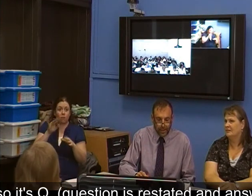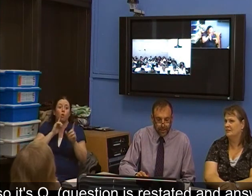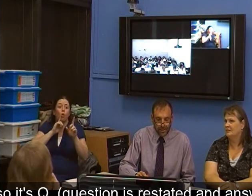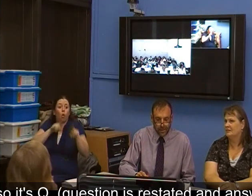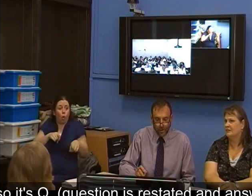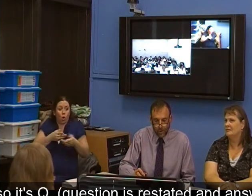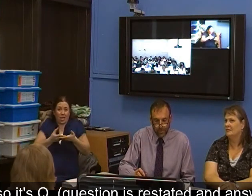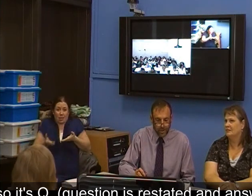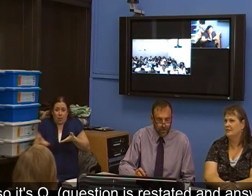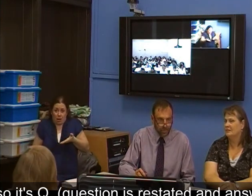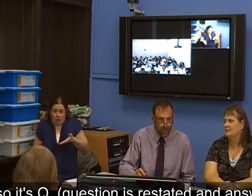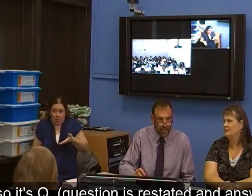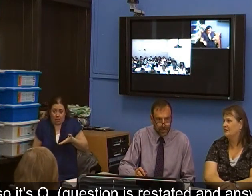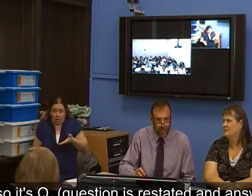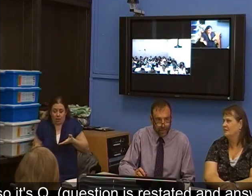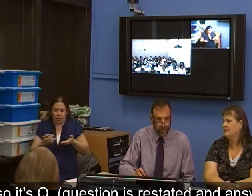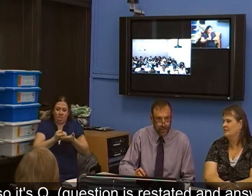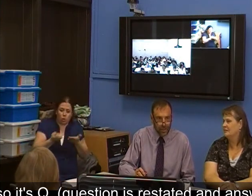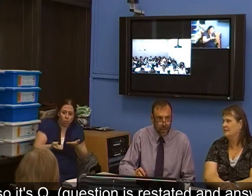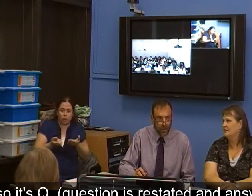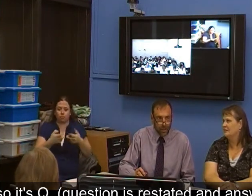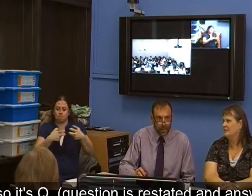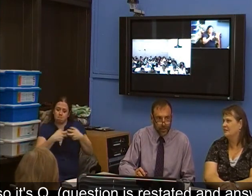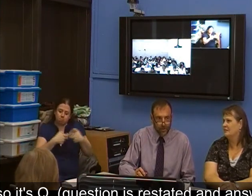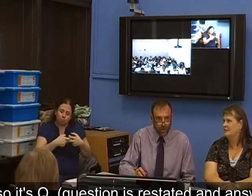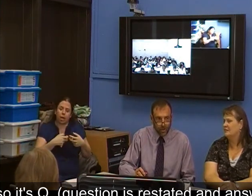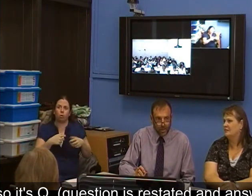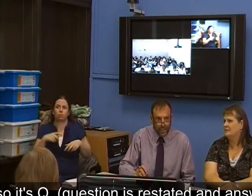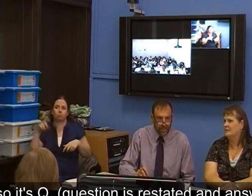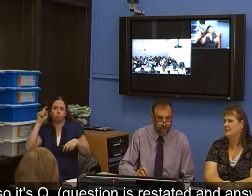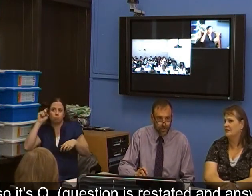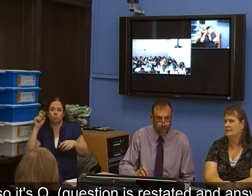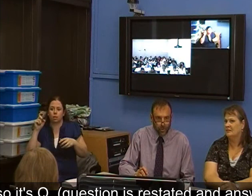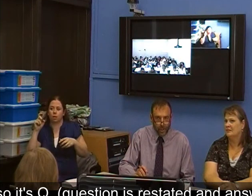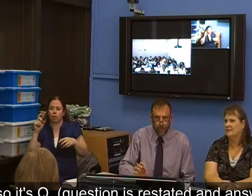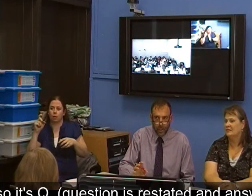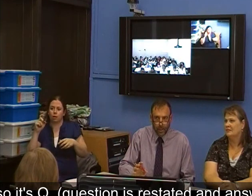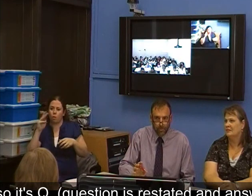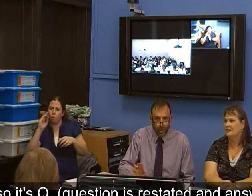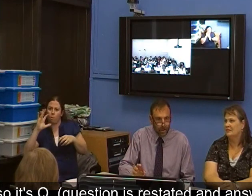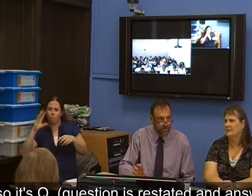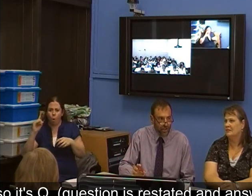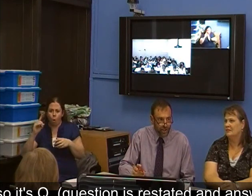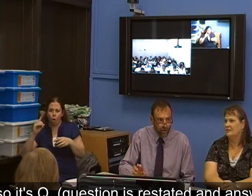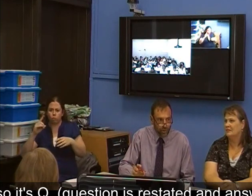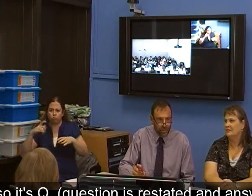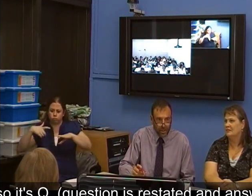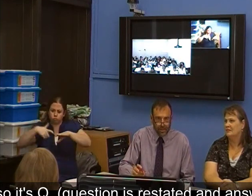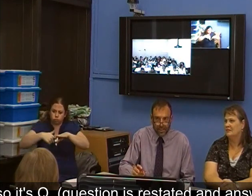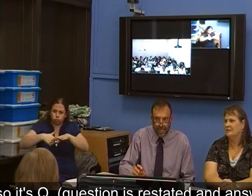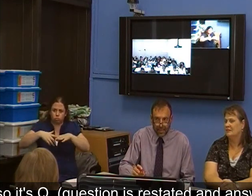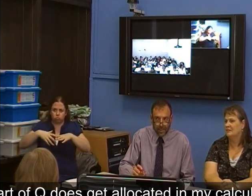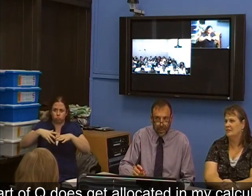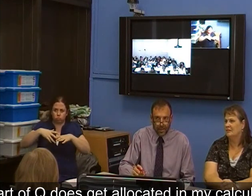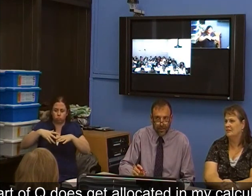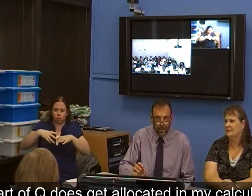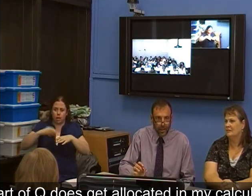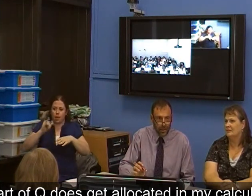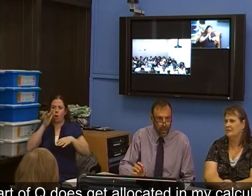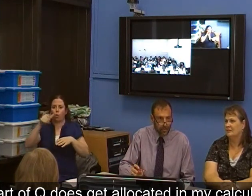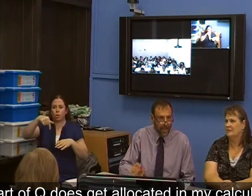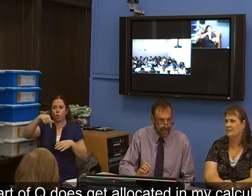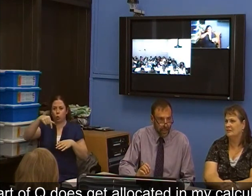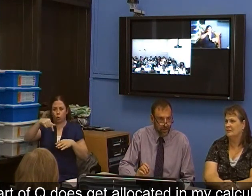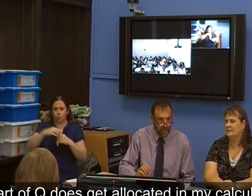it's equipment, supplies, batteries, even though it relates to the program, part of Q does get allocated in